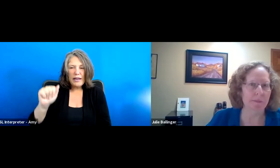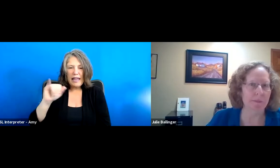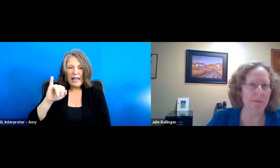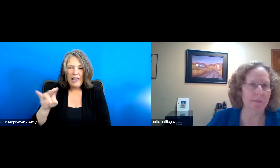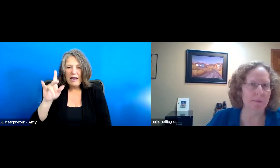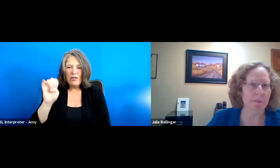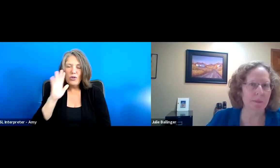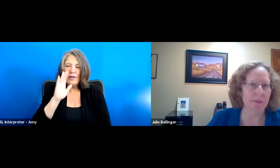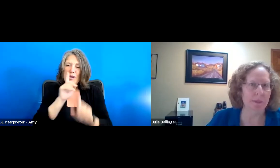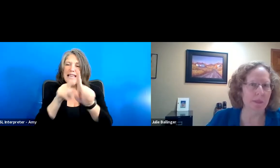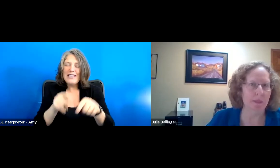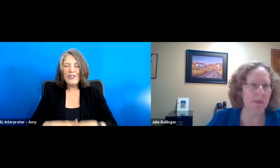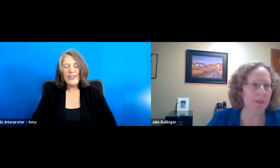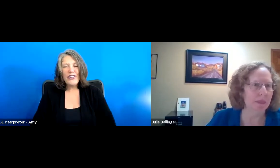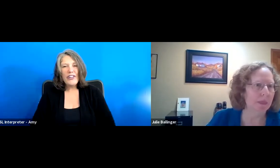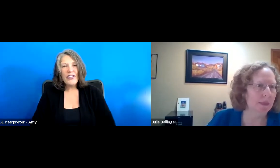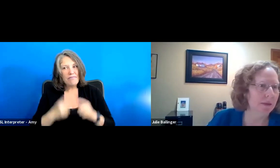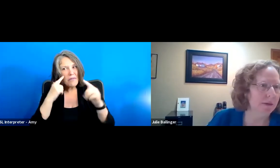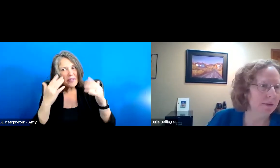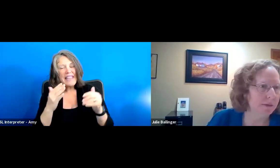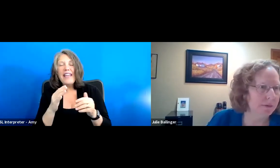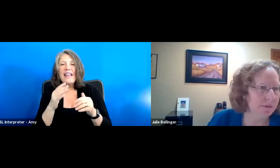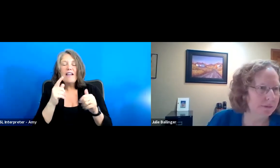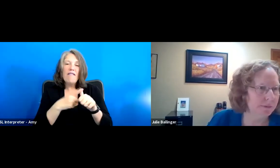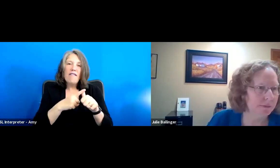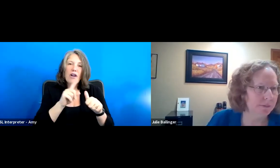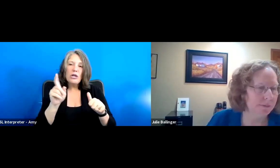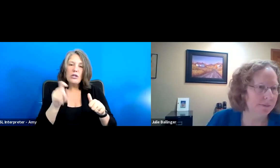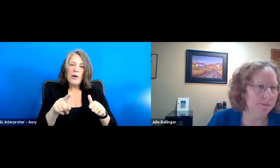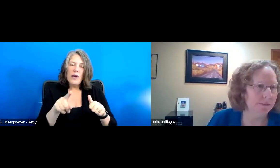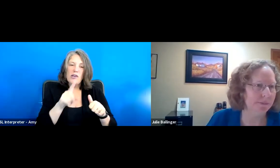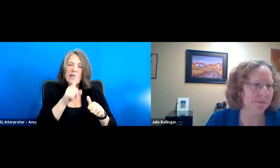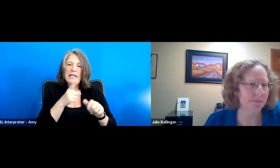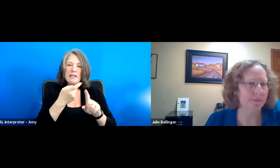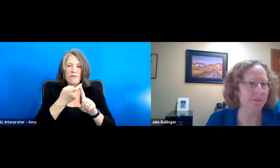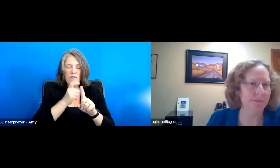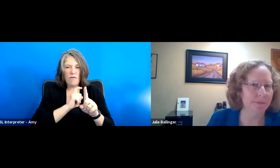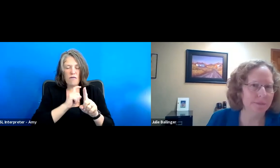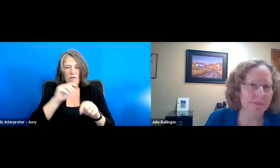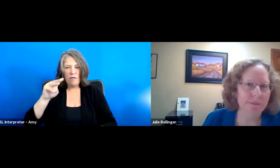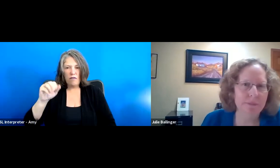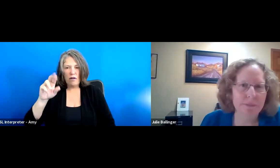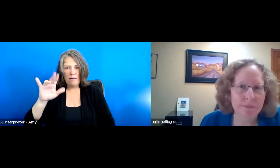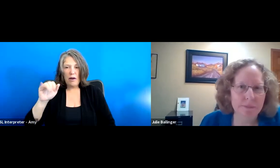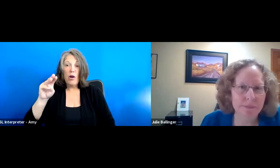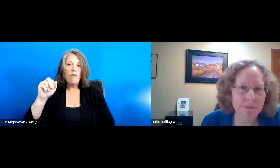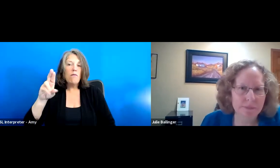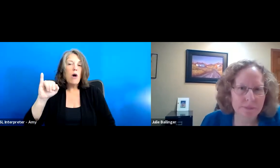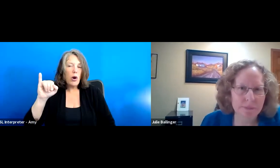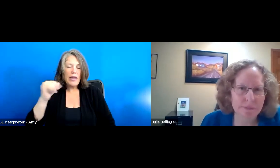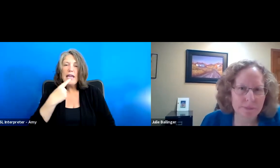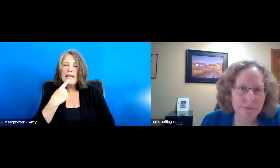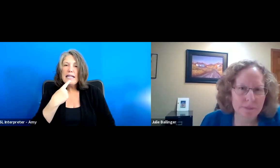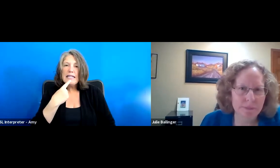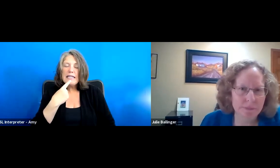them, hopefully. So the first question we have is from Mary, and it